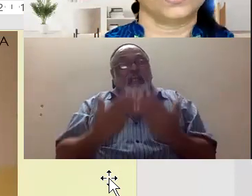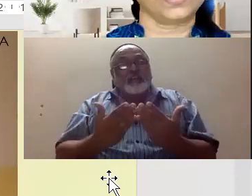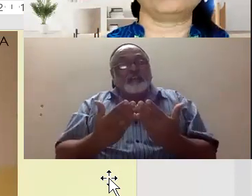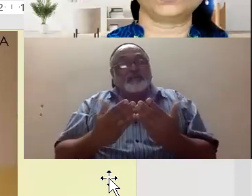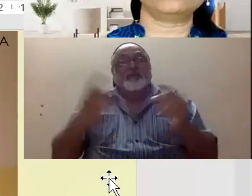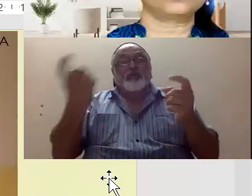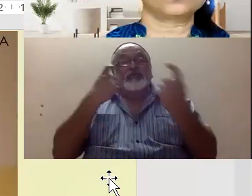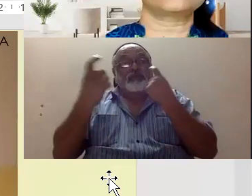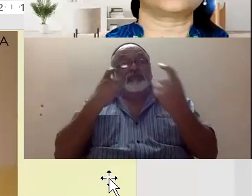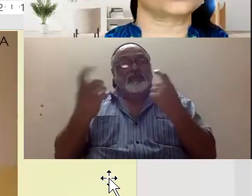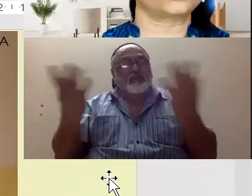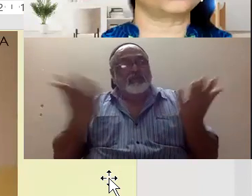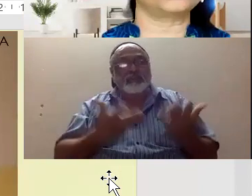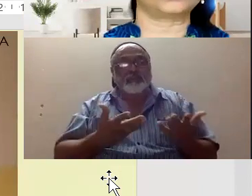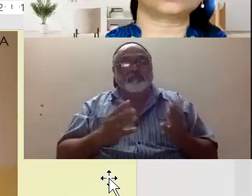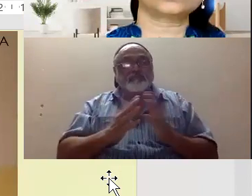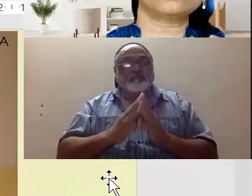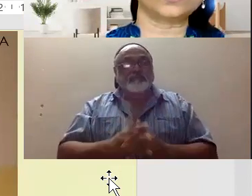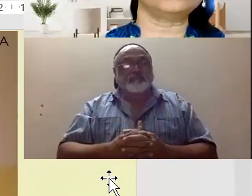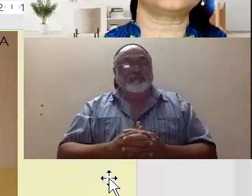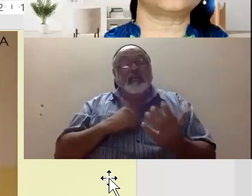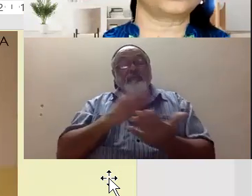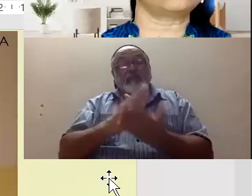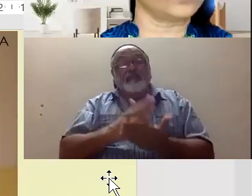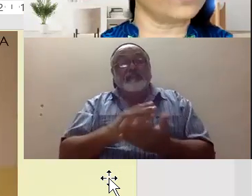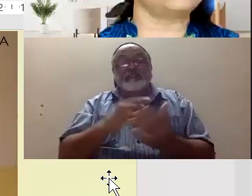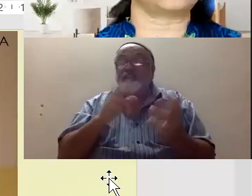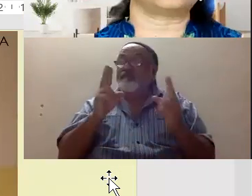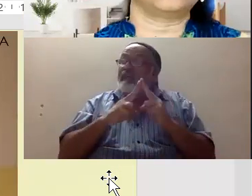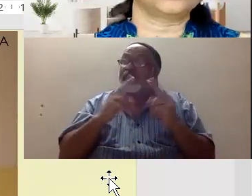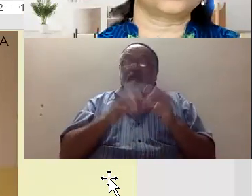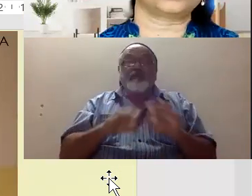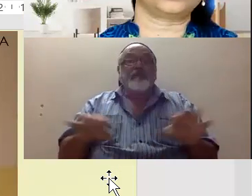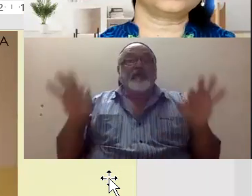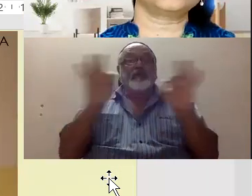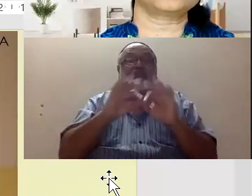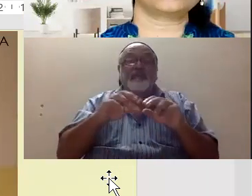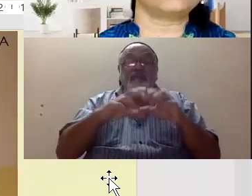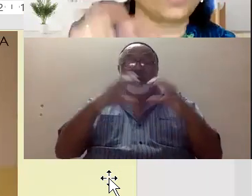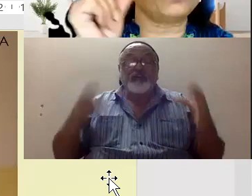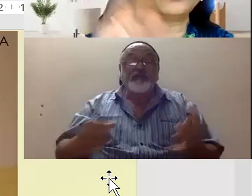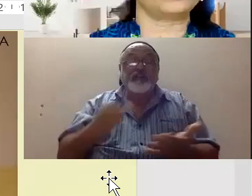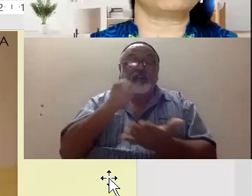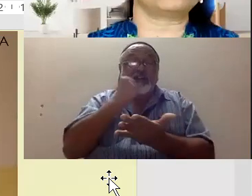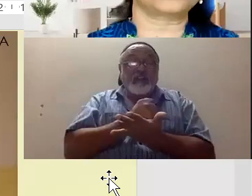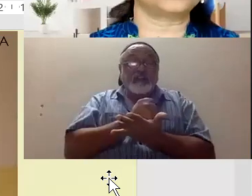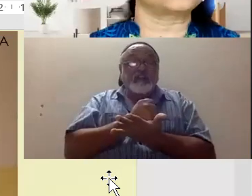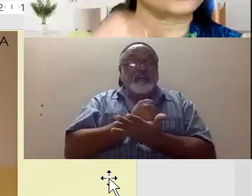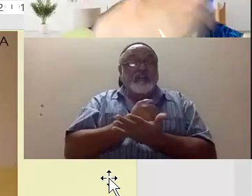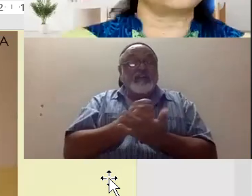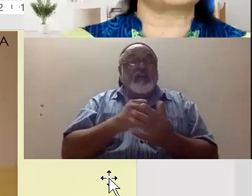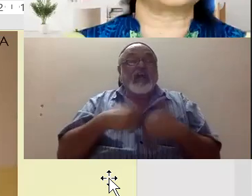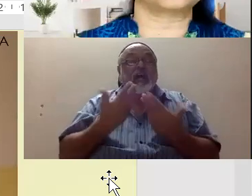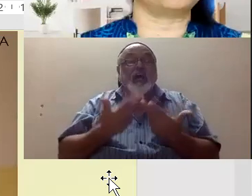And I believe in this very strongly, that it is the fundamental right of everyone, to realize himself, however imperfectly,